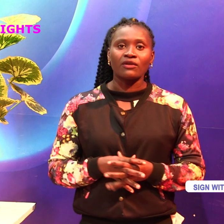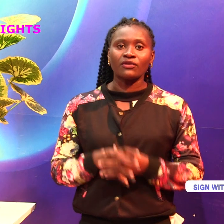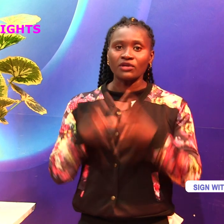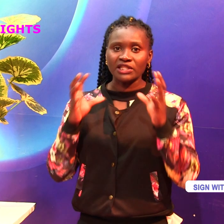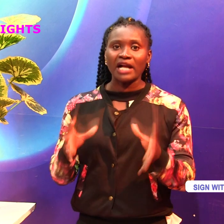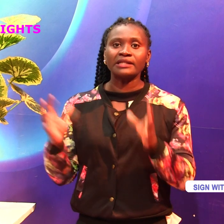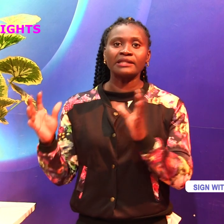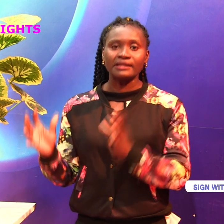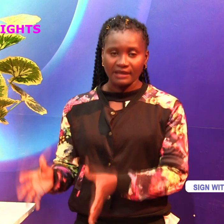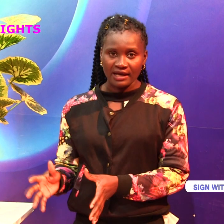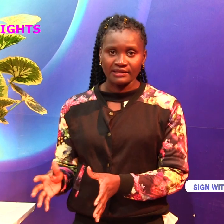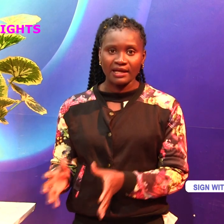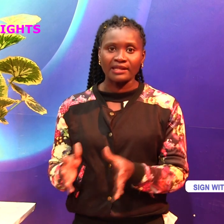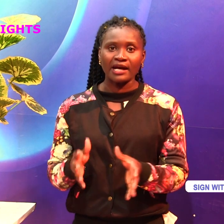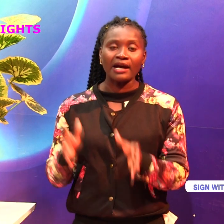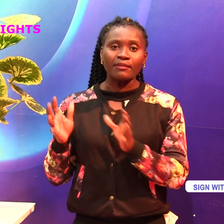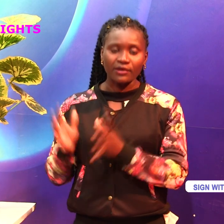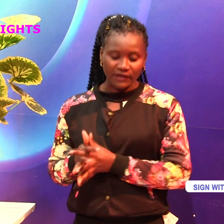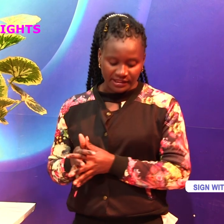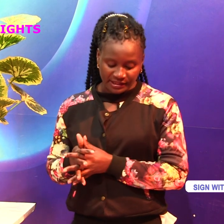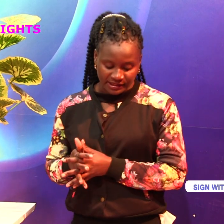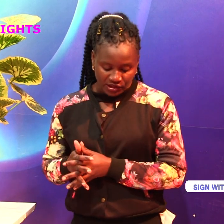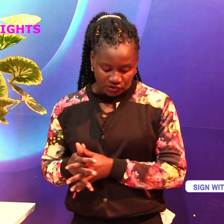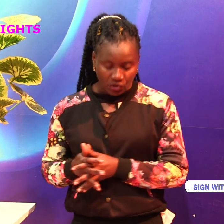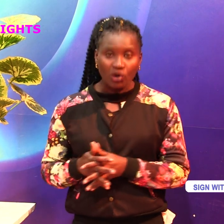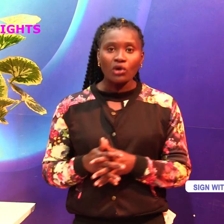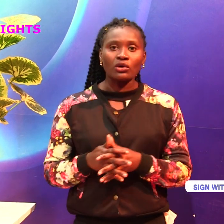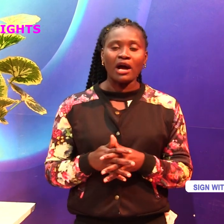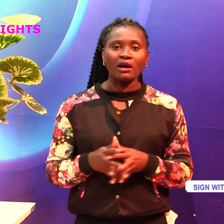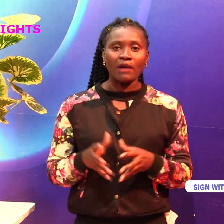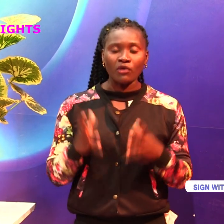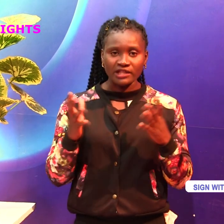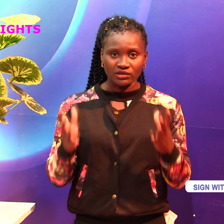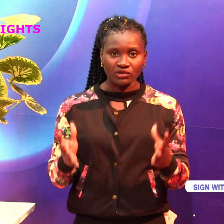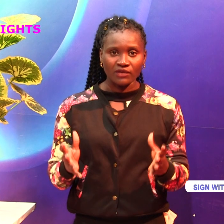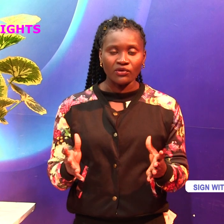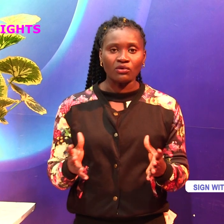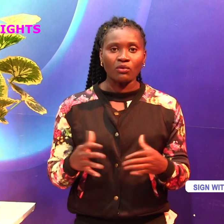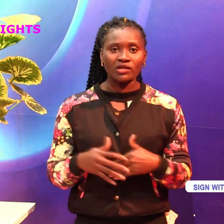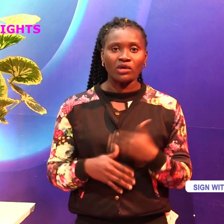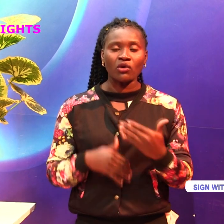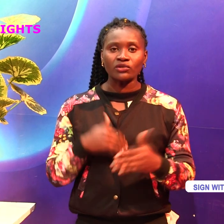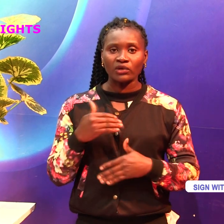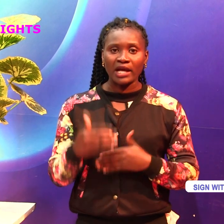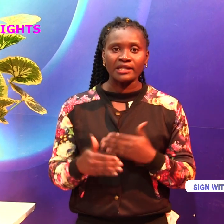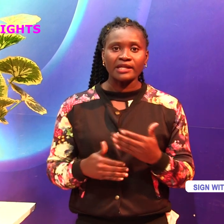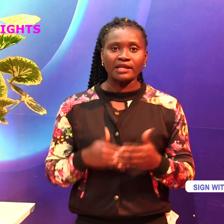for child's rights and their privileges. So I'm going just to give you what we are going to learn, something